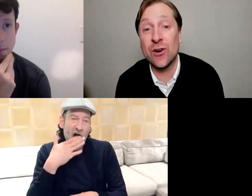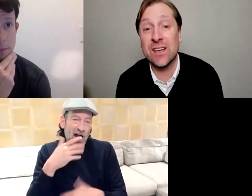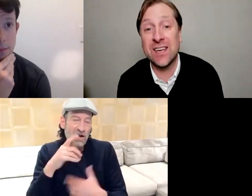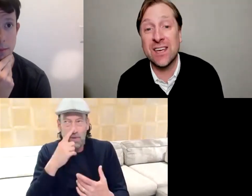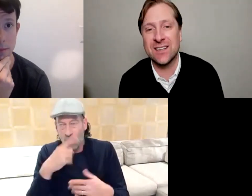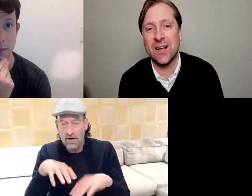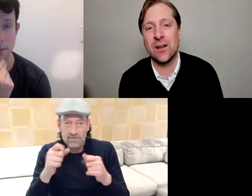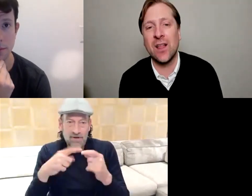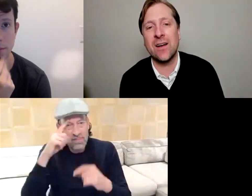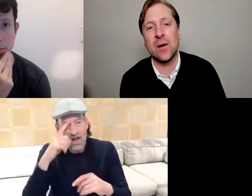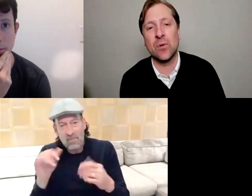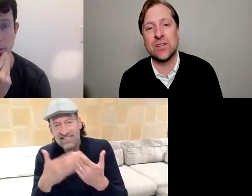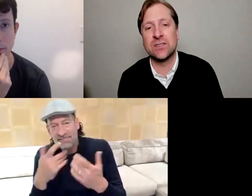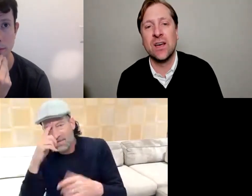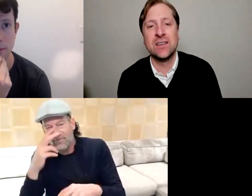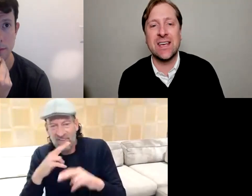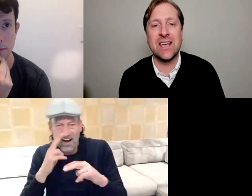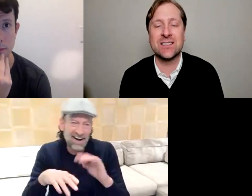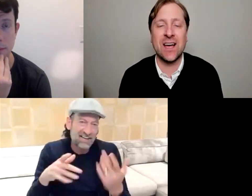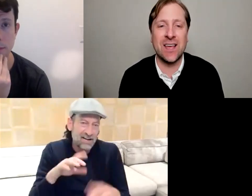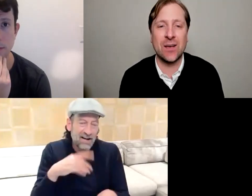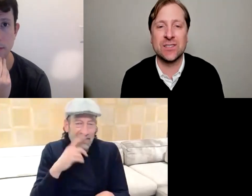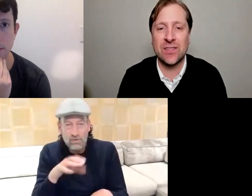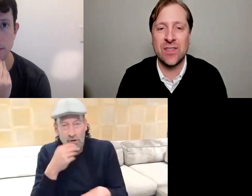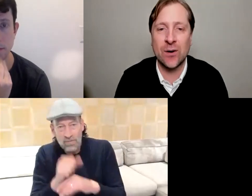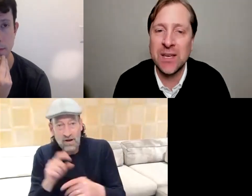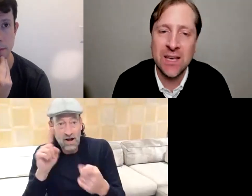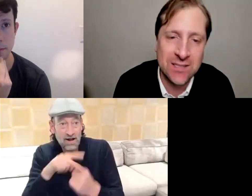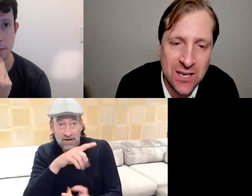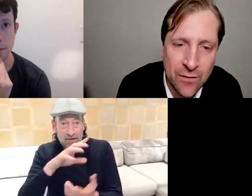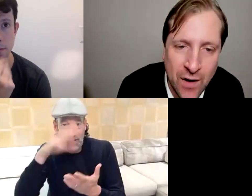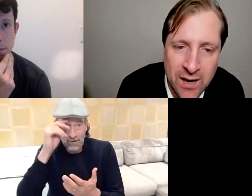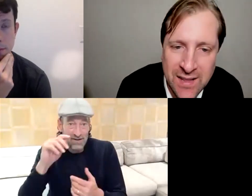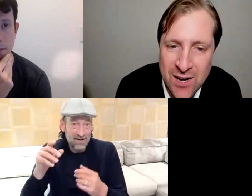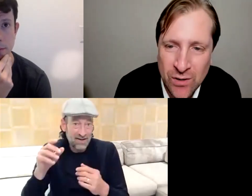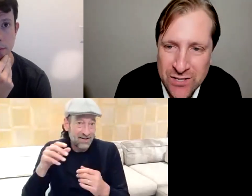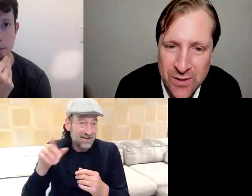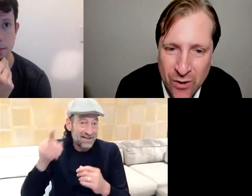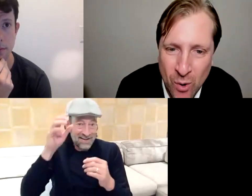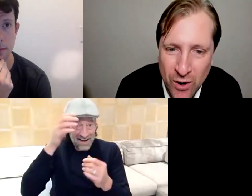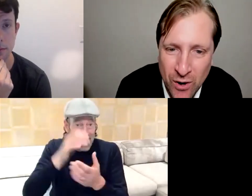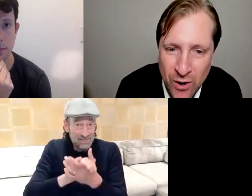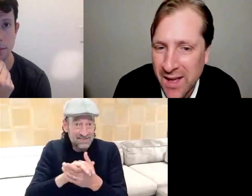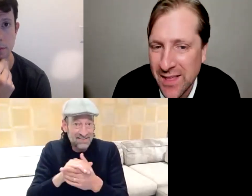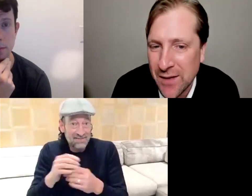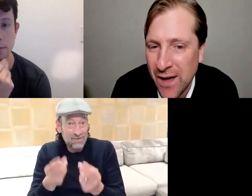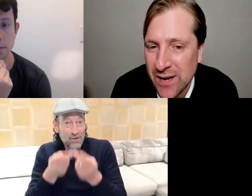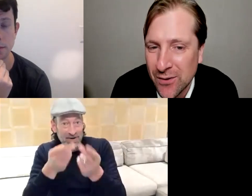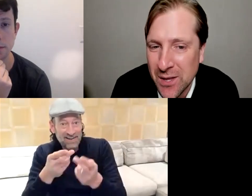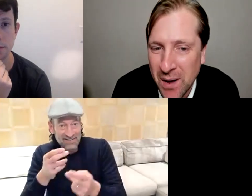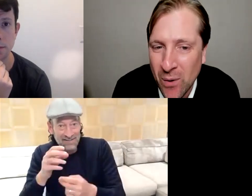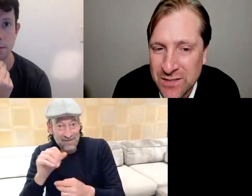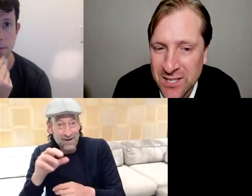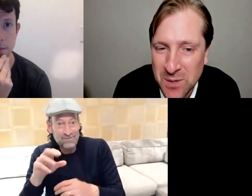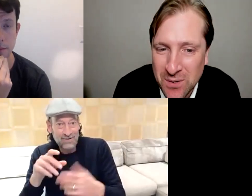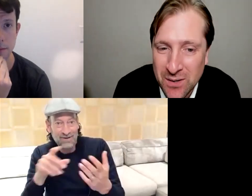teaches hearing kids ASL. And a lot of them were just taking sign language because they thought it would be easy or fun, and they didn't really do their homework. And then they found out that